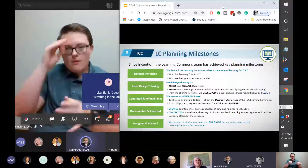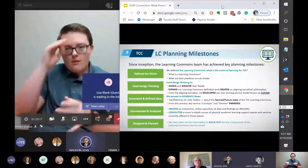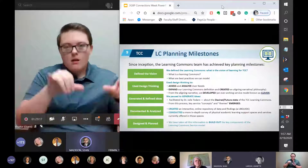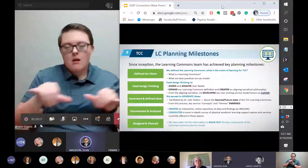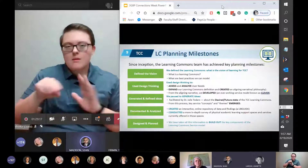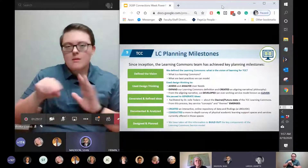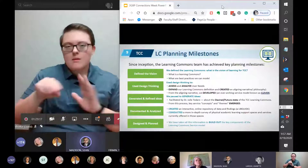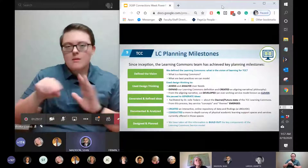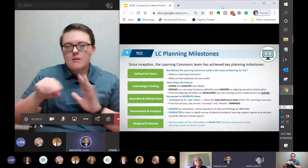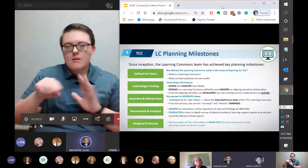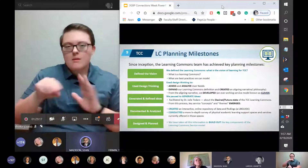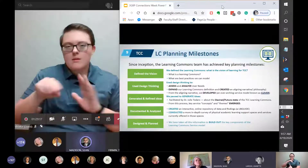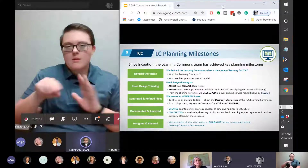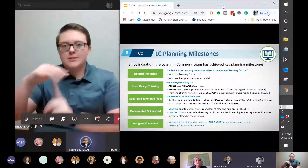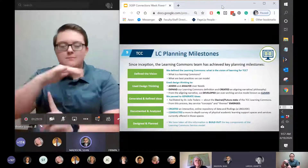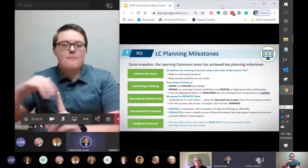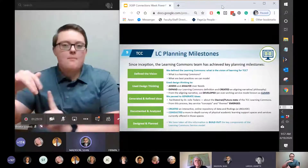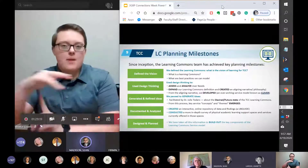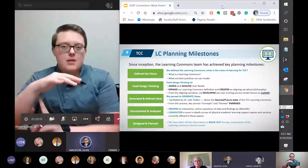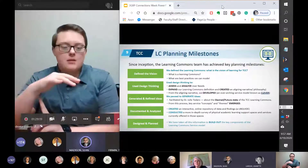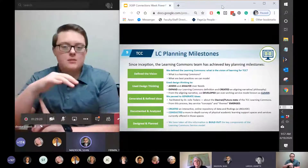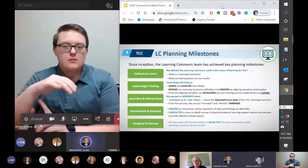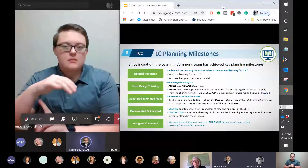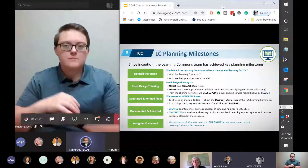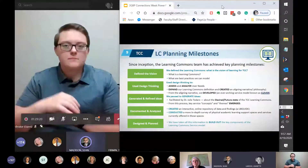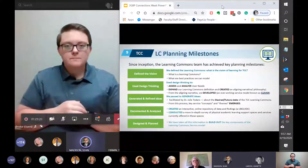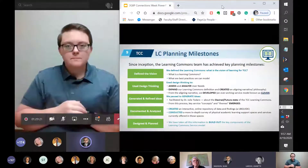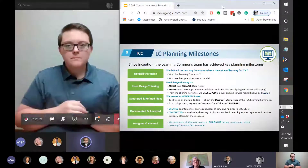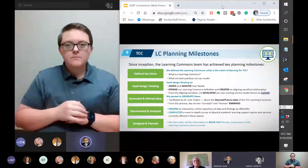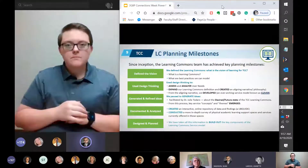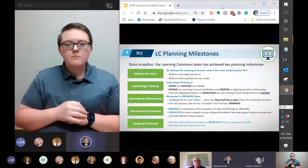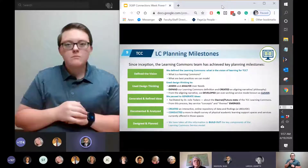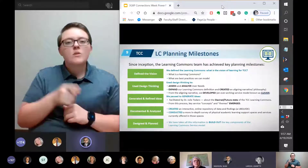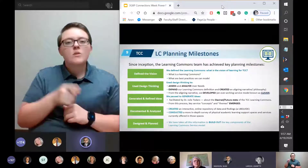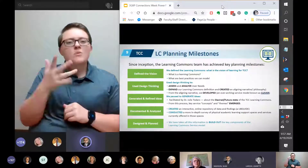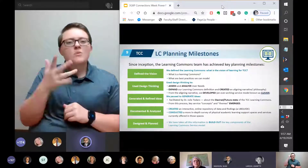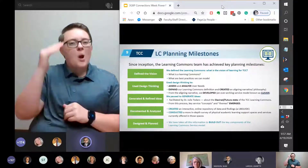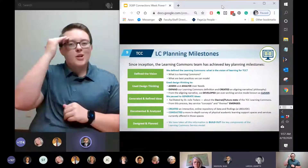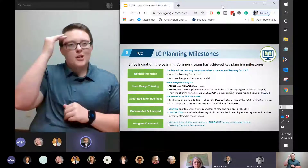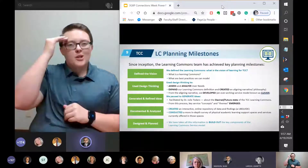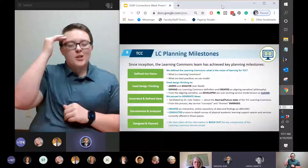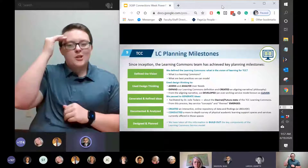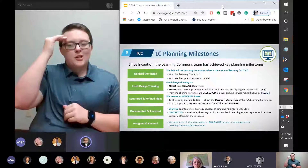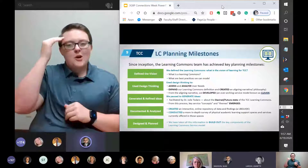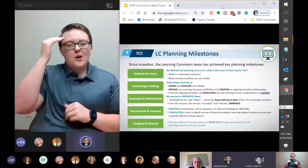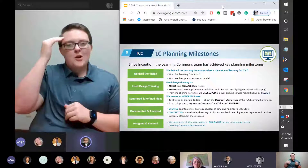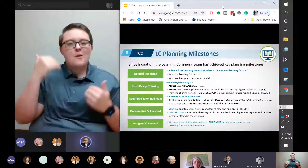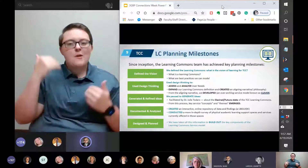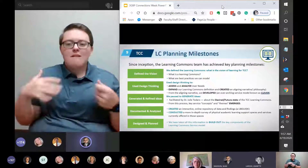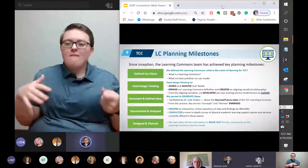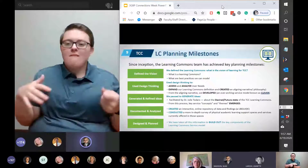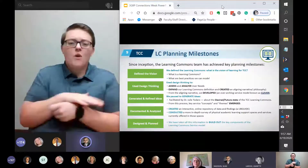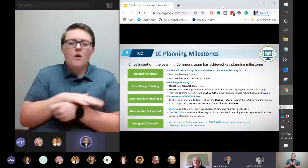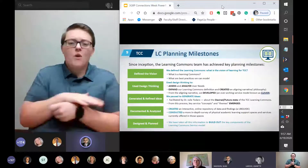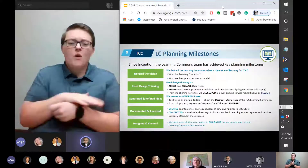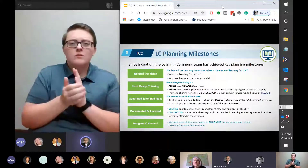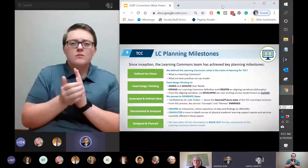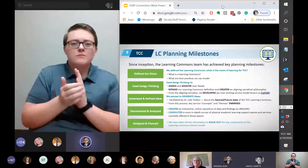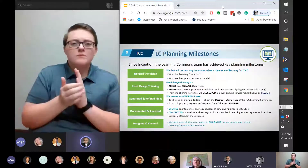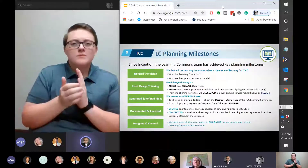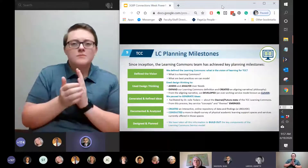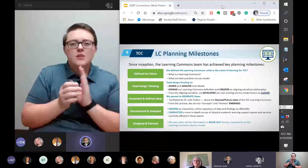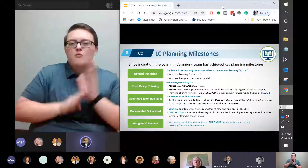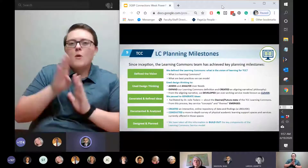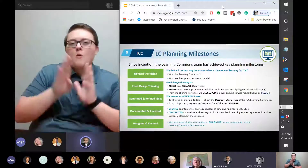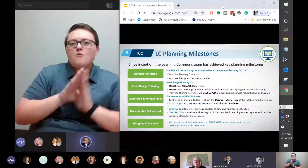prototype as we build out those spaces. As you know, there's a full scale rebuild capital